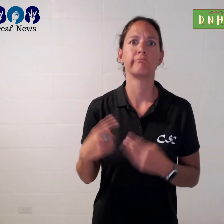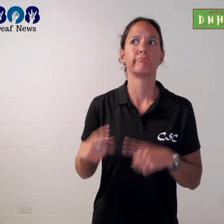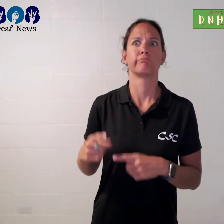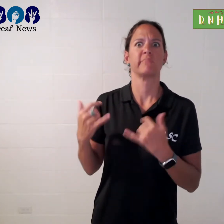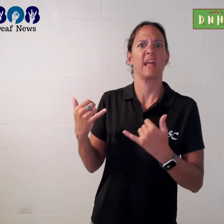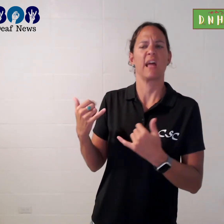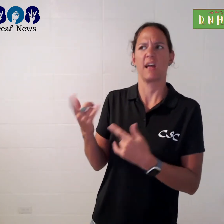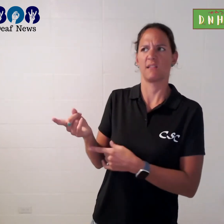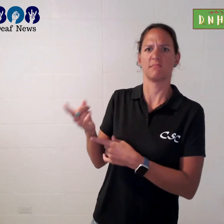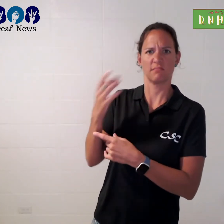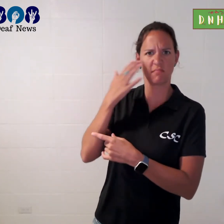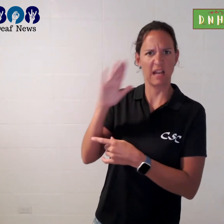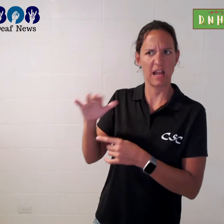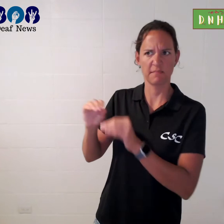infected animals.